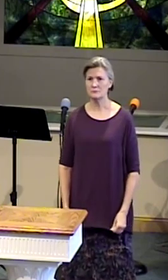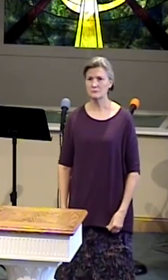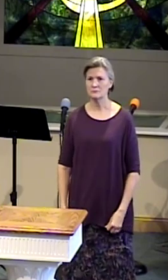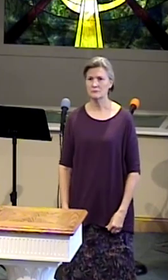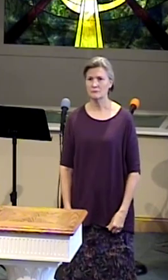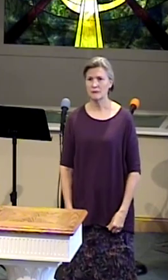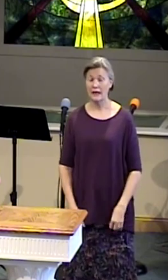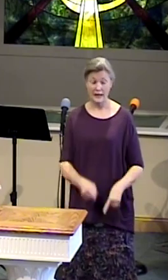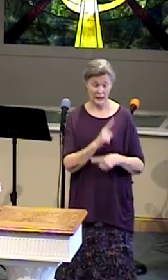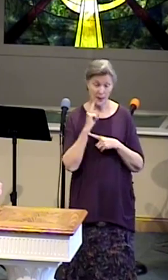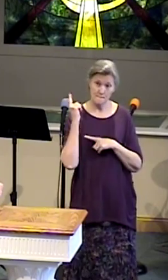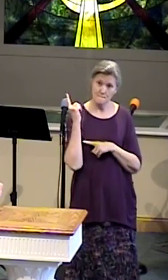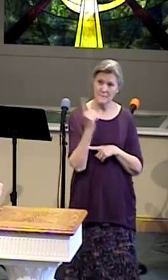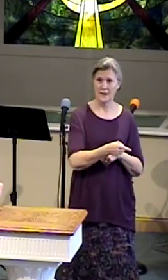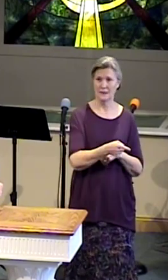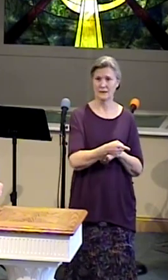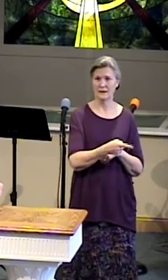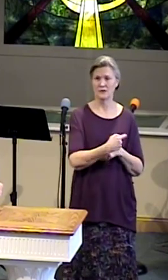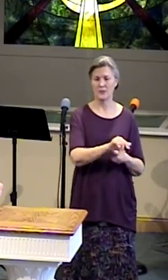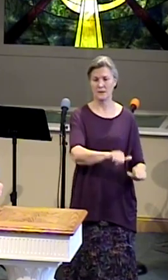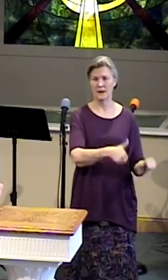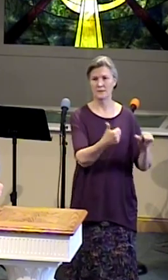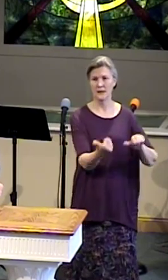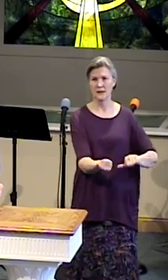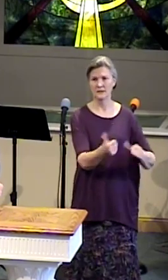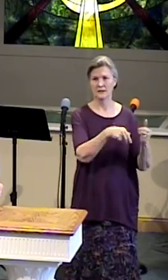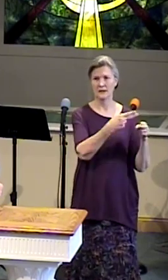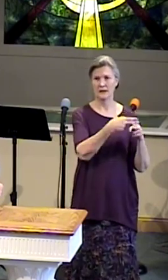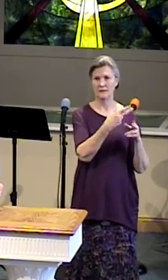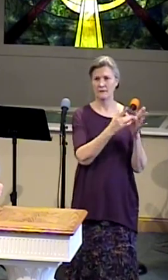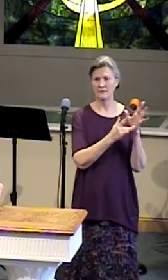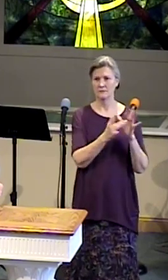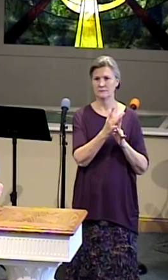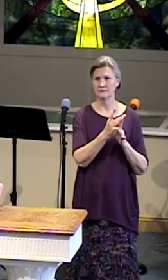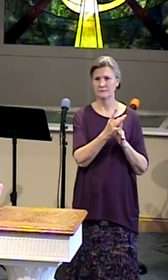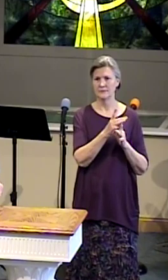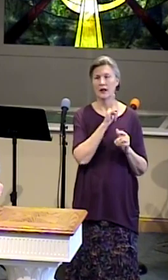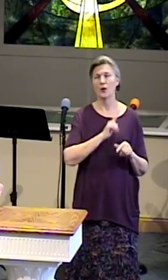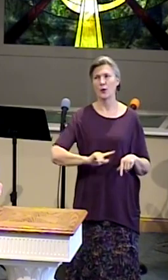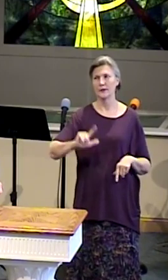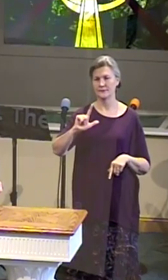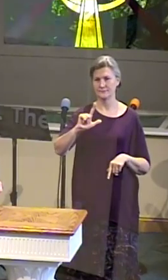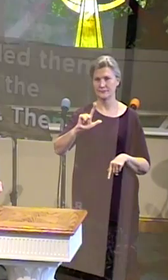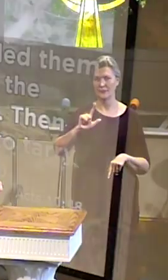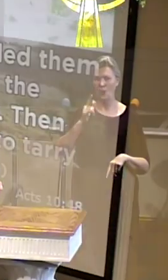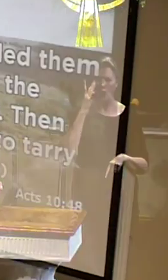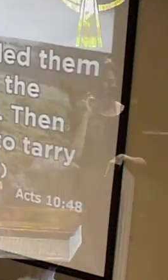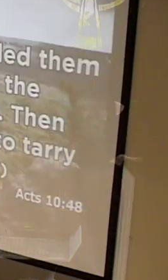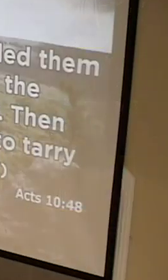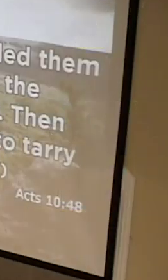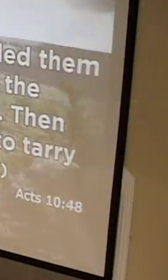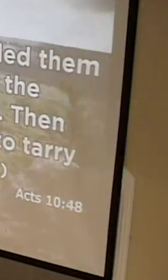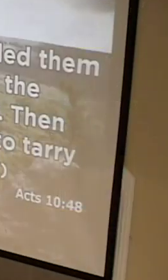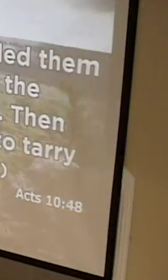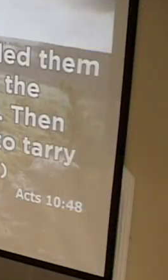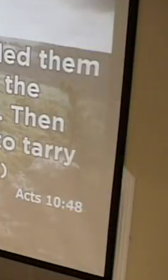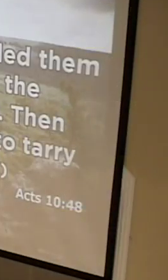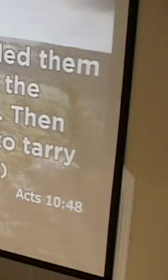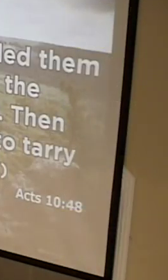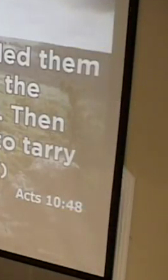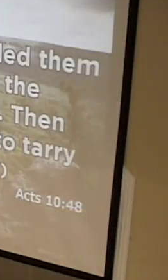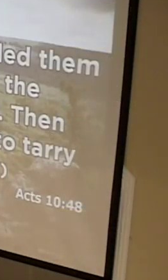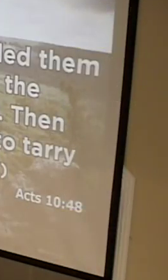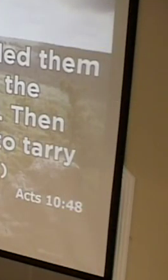And he commanded them to be baptized in the name of the Lord. Why not? Why